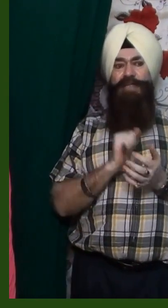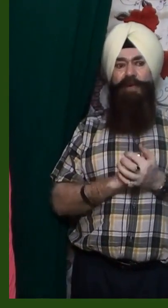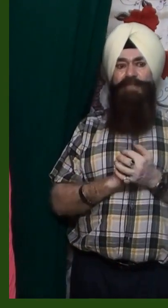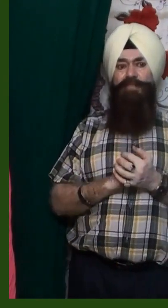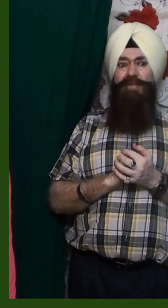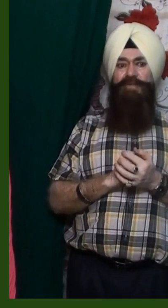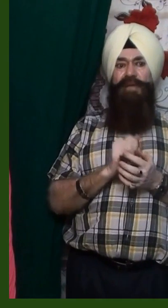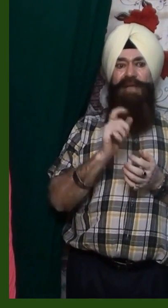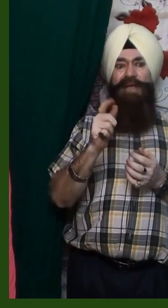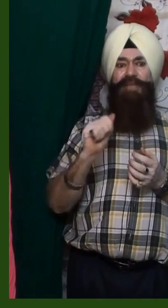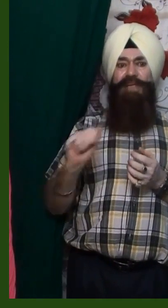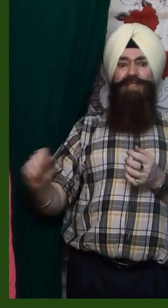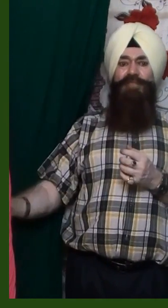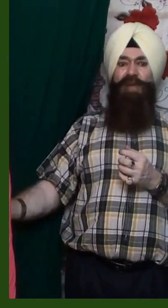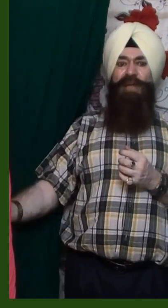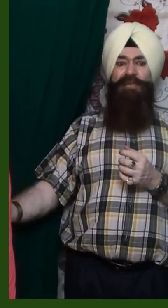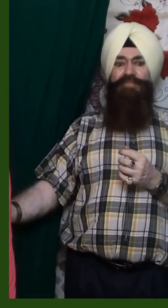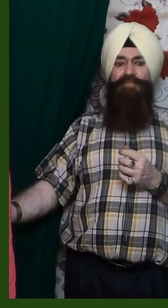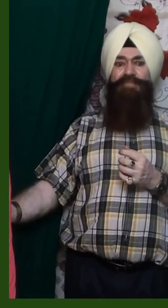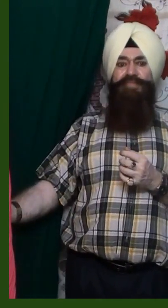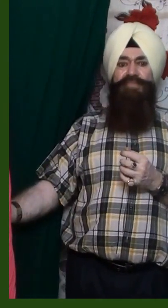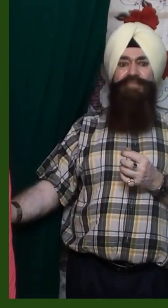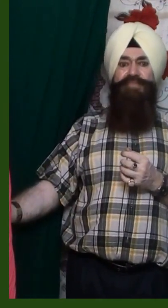Now, how it is possible? You know,